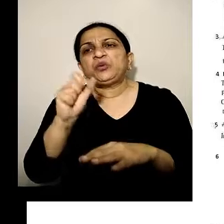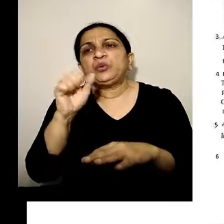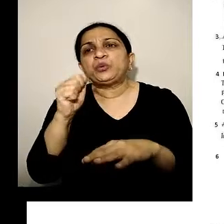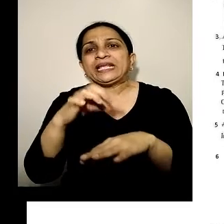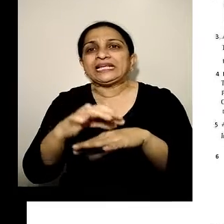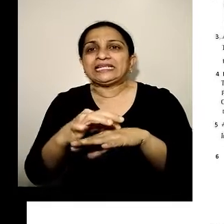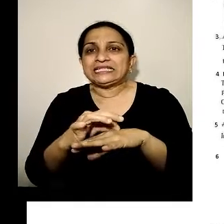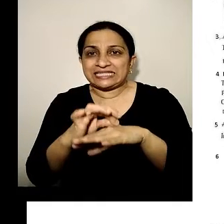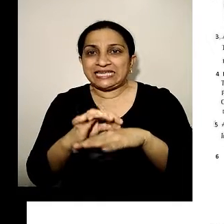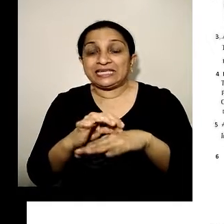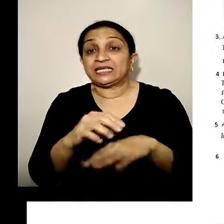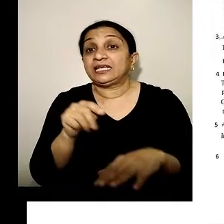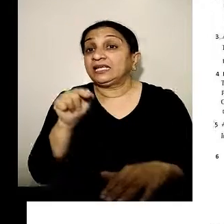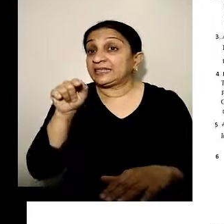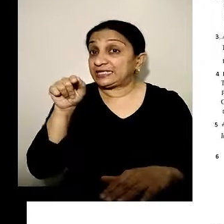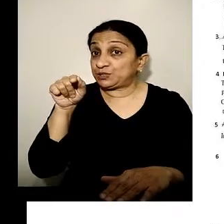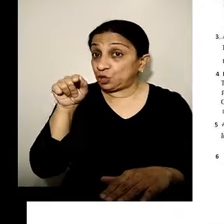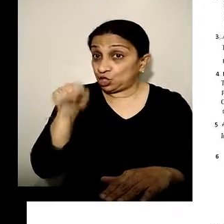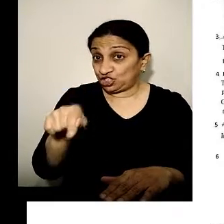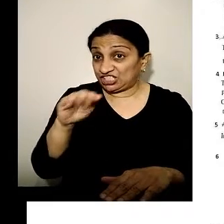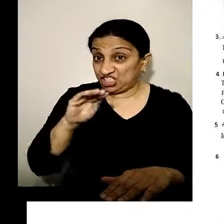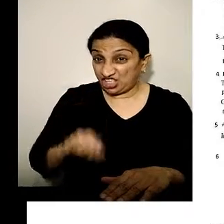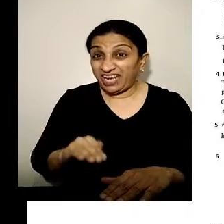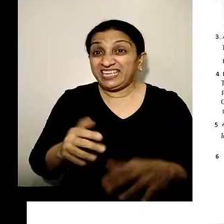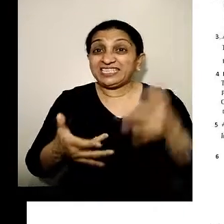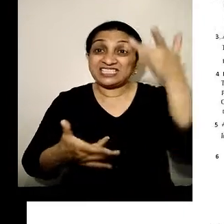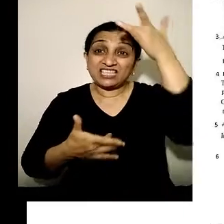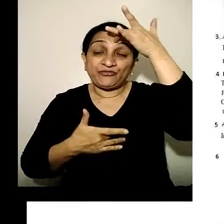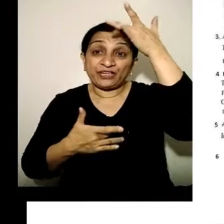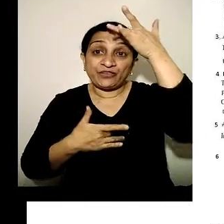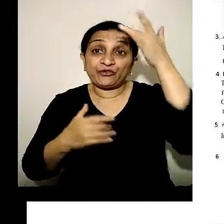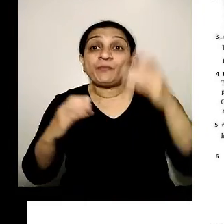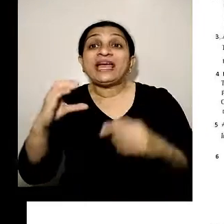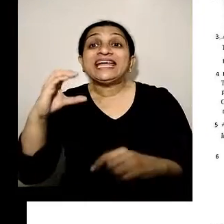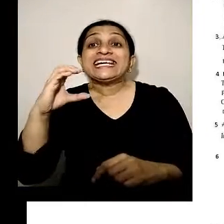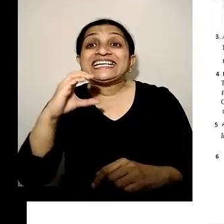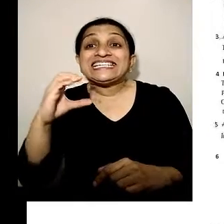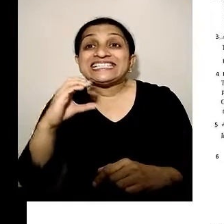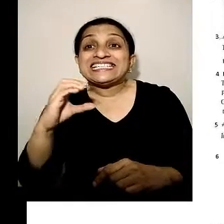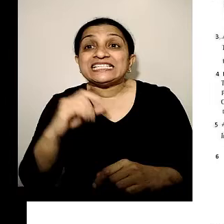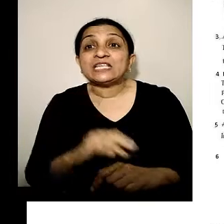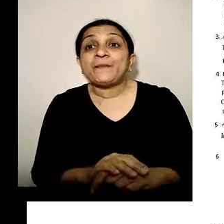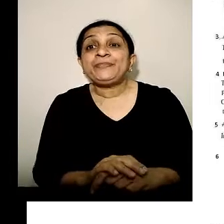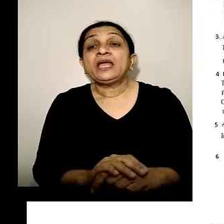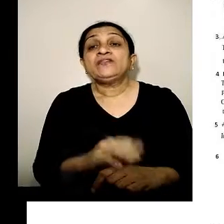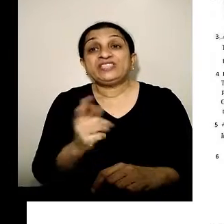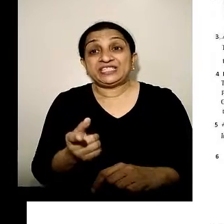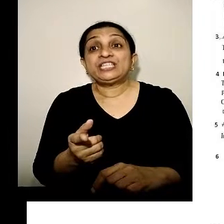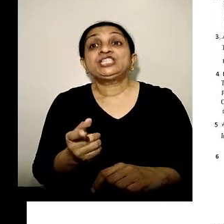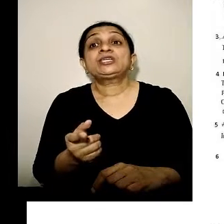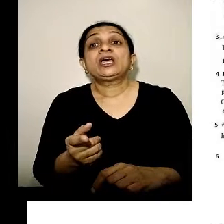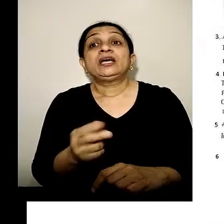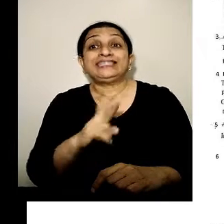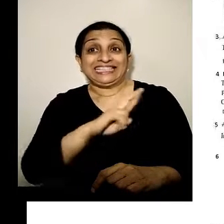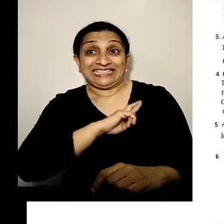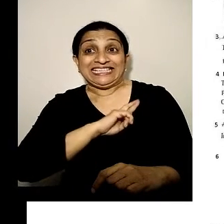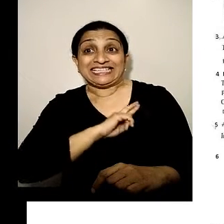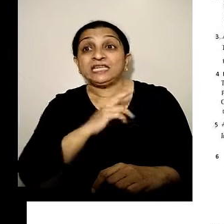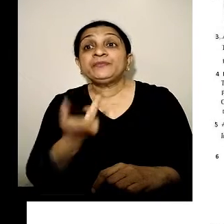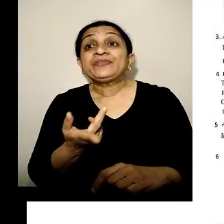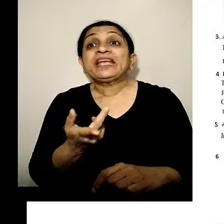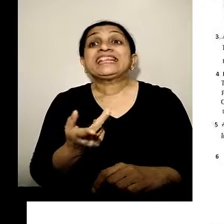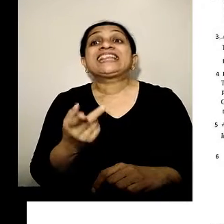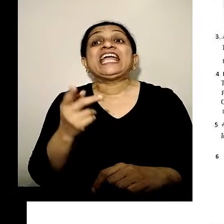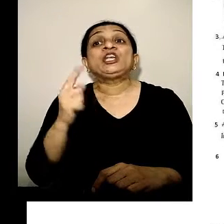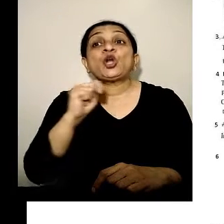and wrinkled skin. That is because the child is suffering from cretinism, which is the